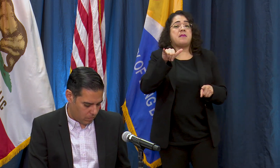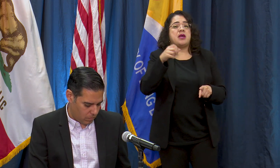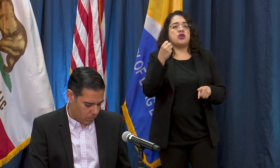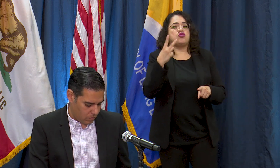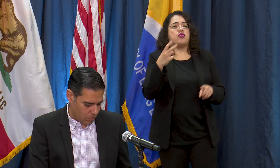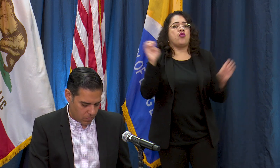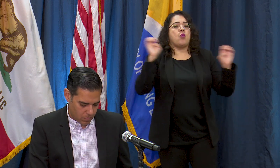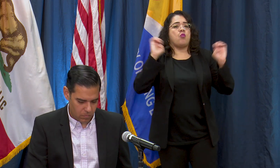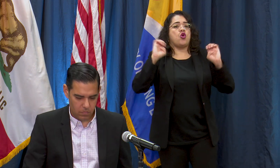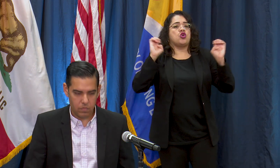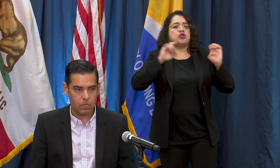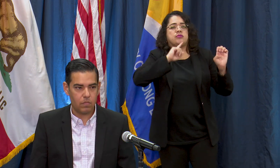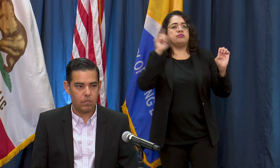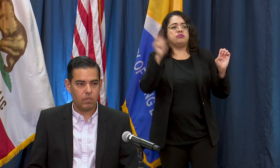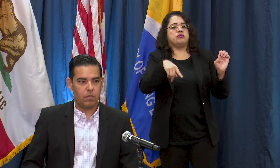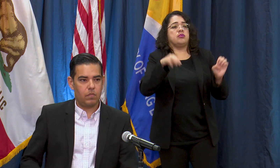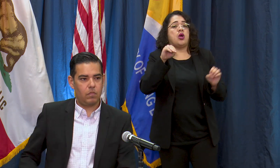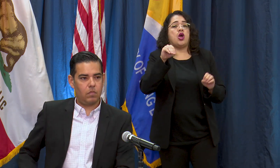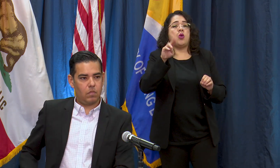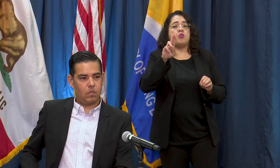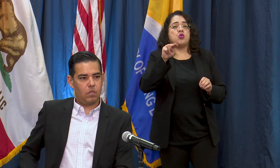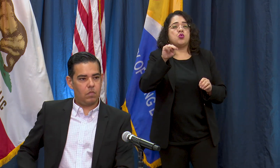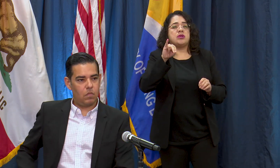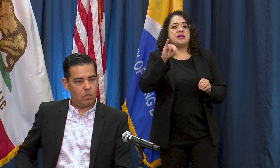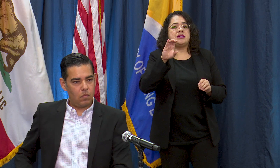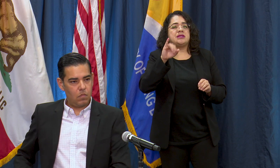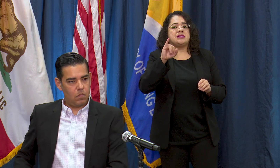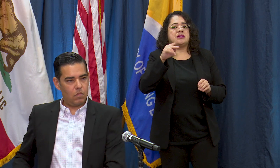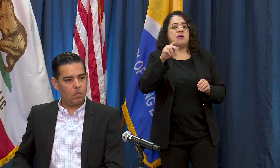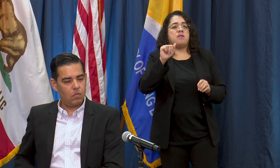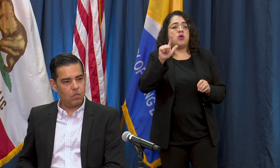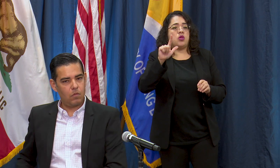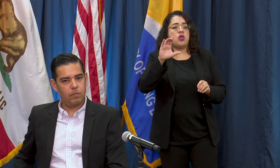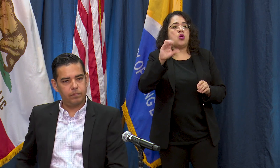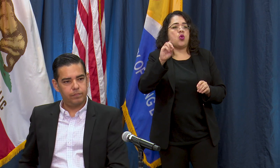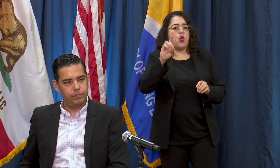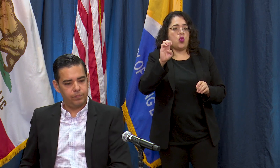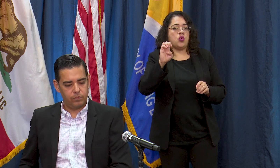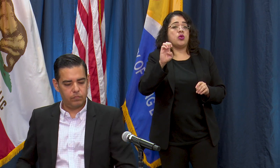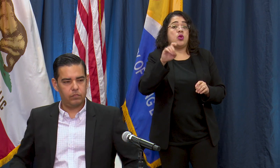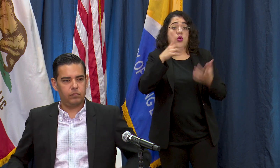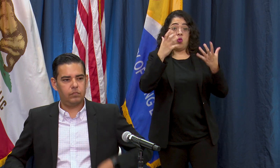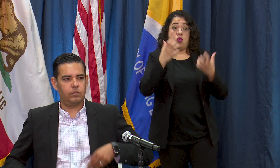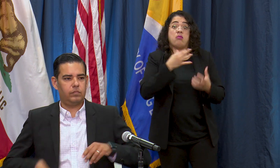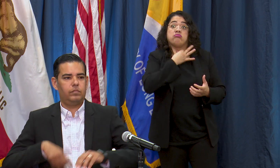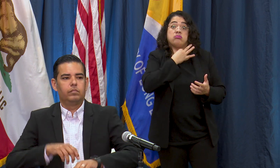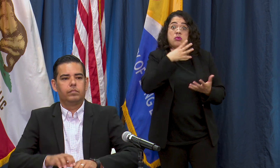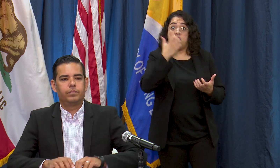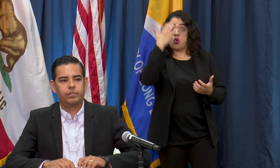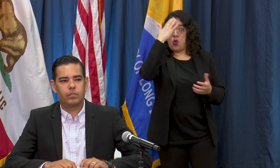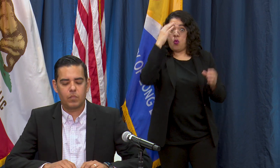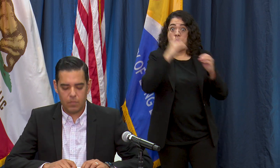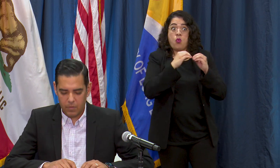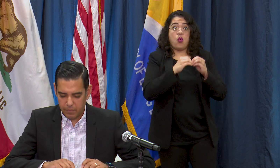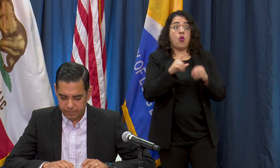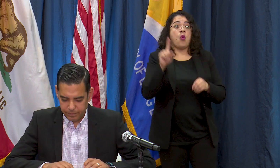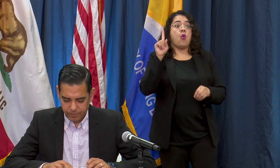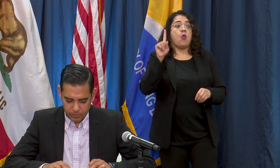emergency ordinance, and this was part of the municipal code based on that. And if for those that are wanting to get that information relative to that, it's